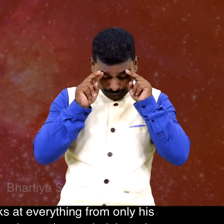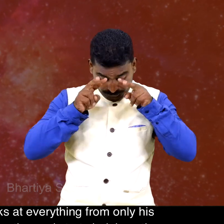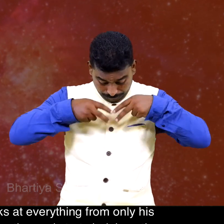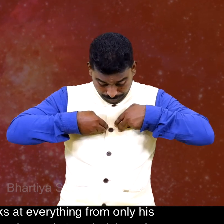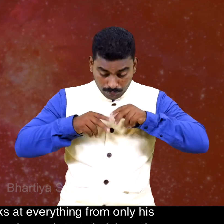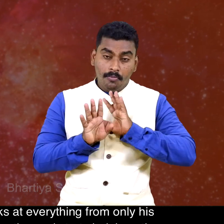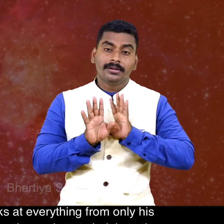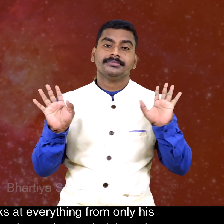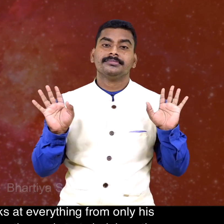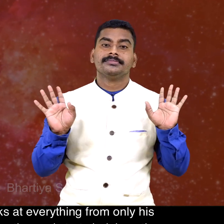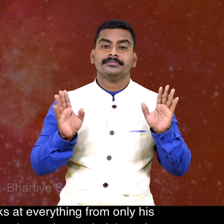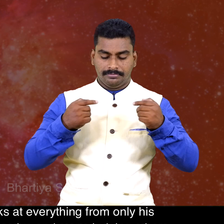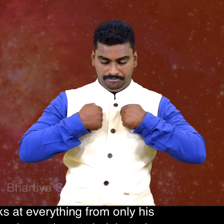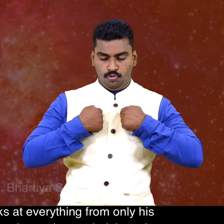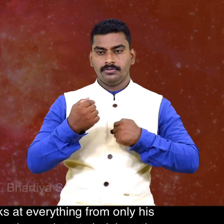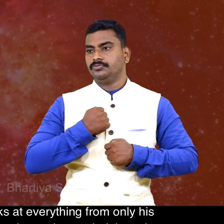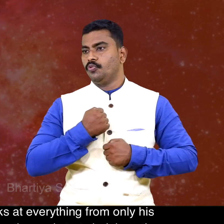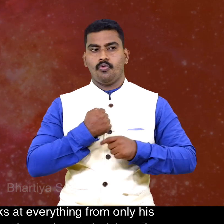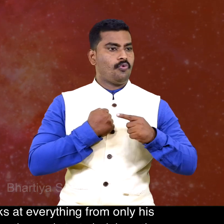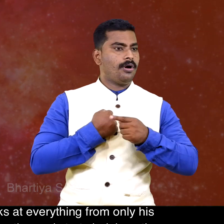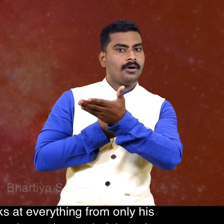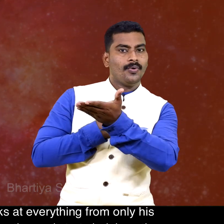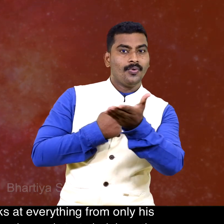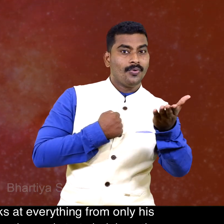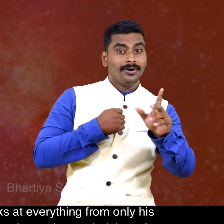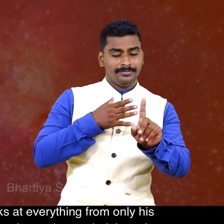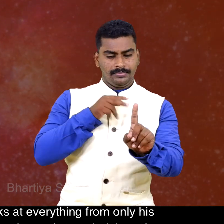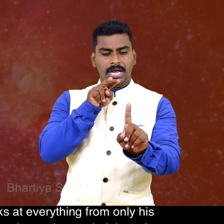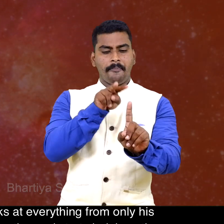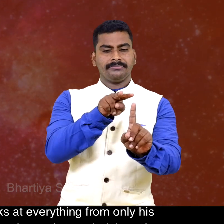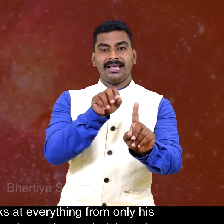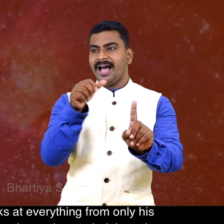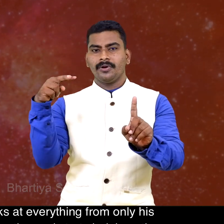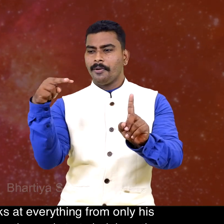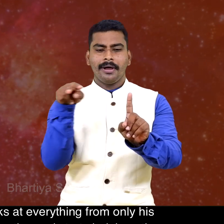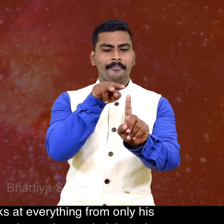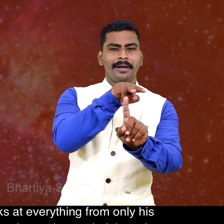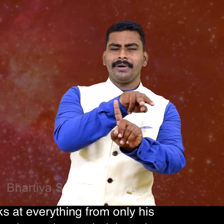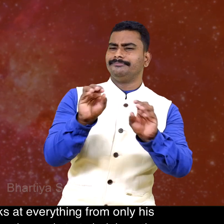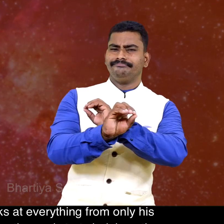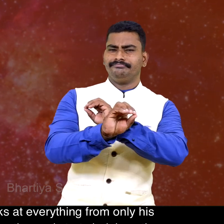everything from only his own perspective and starts judging